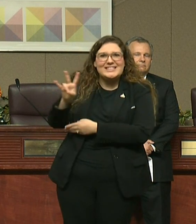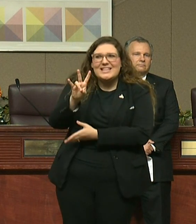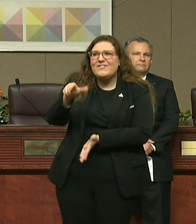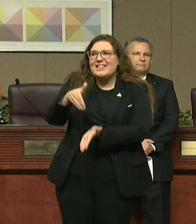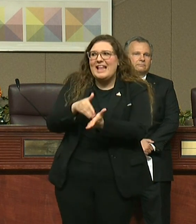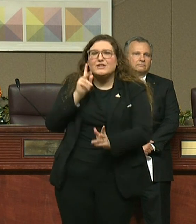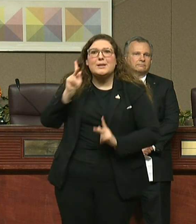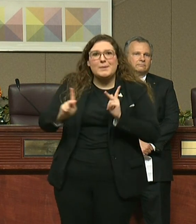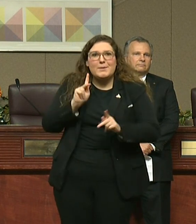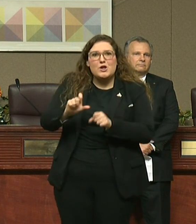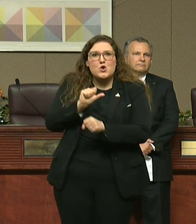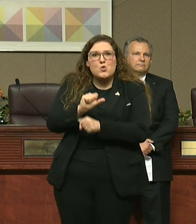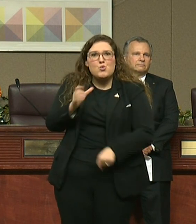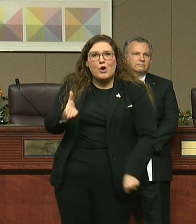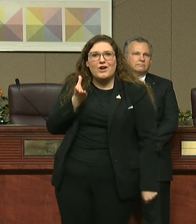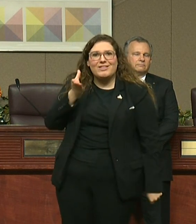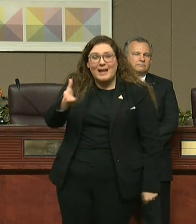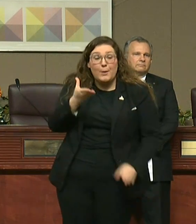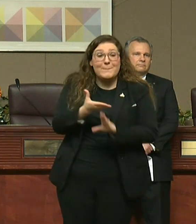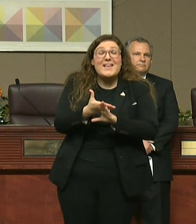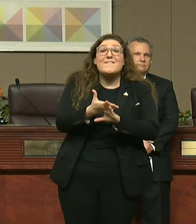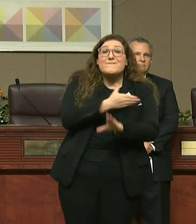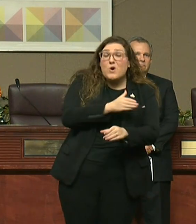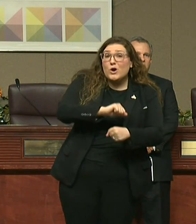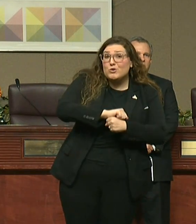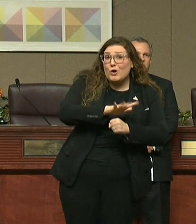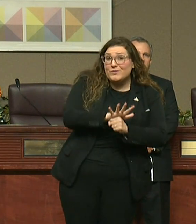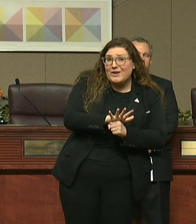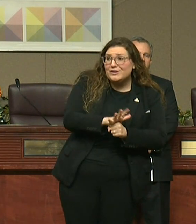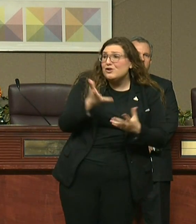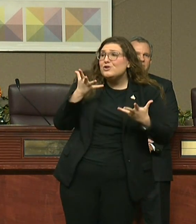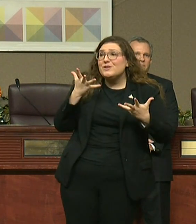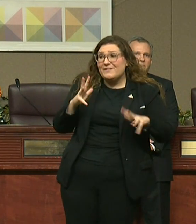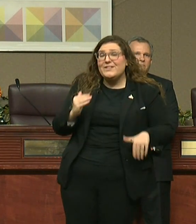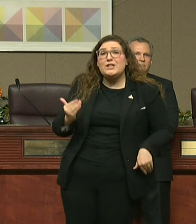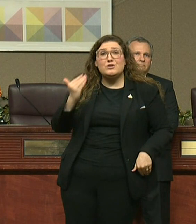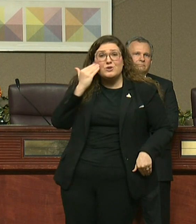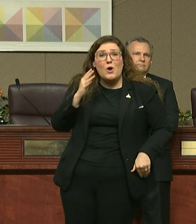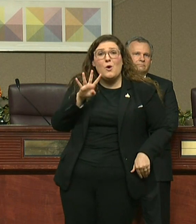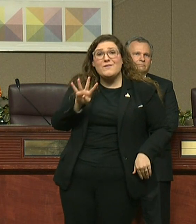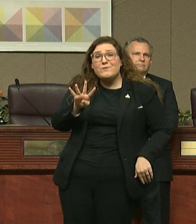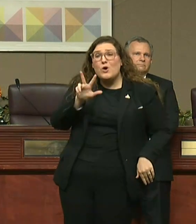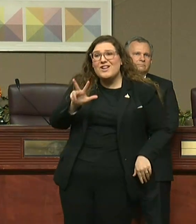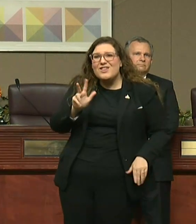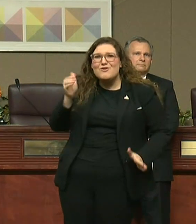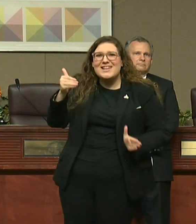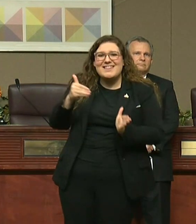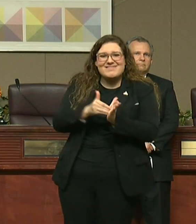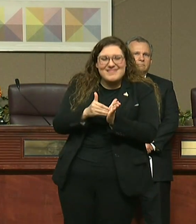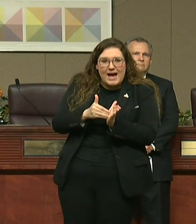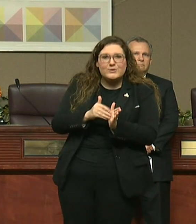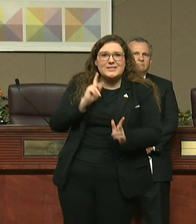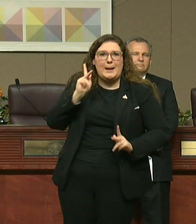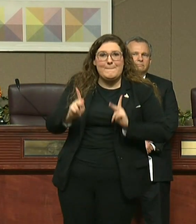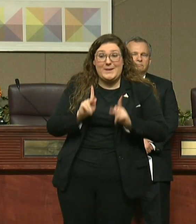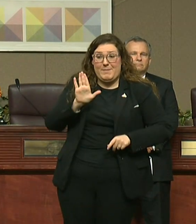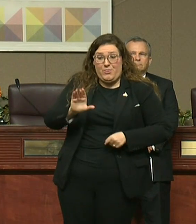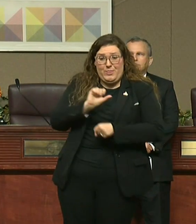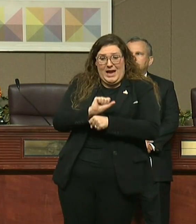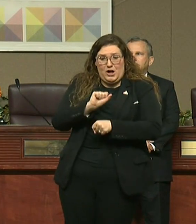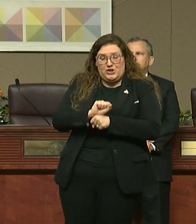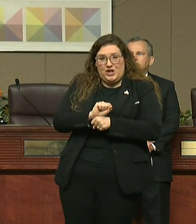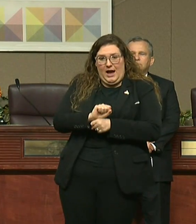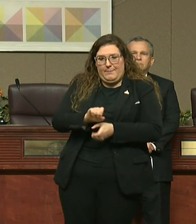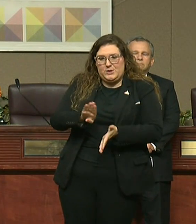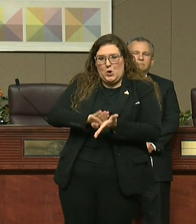work site pre-COVID. As you know, 43,000 employees were furloughed. That means that